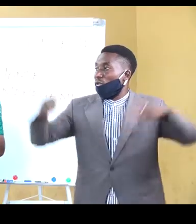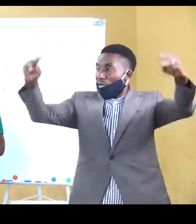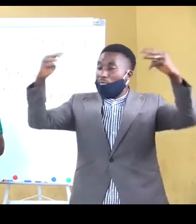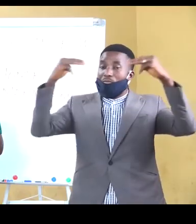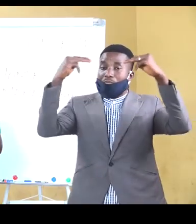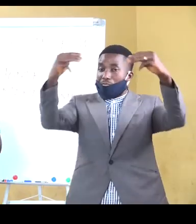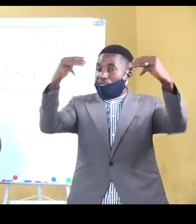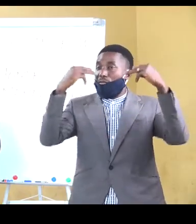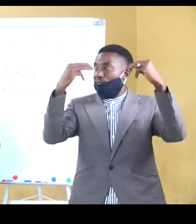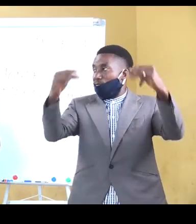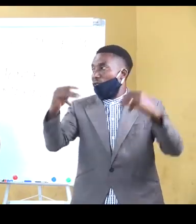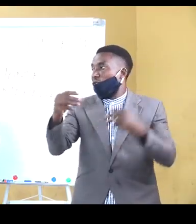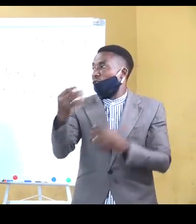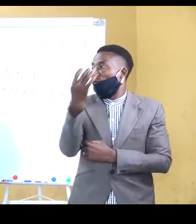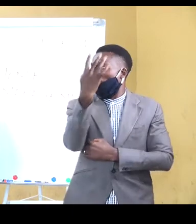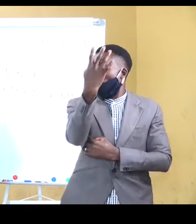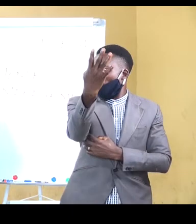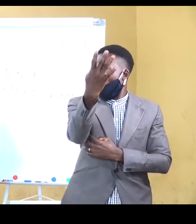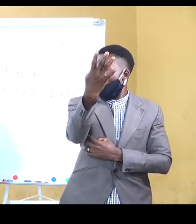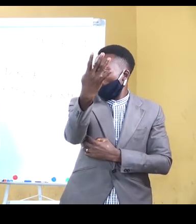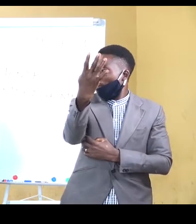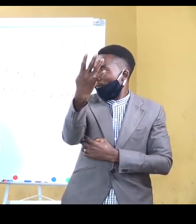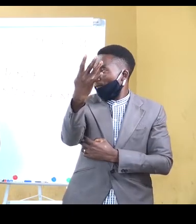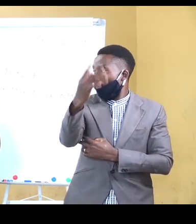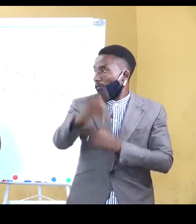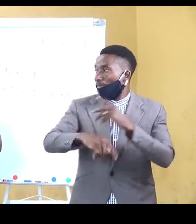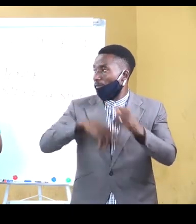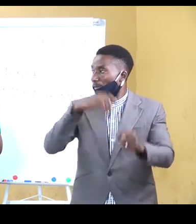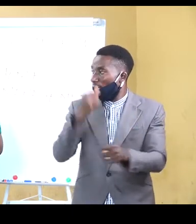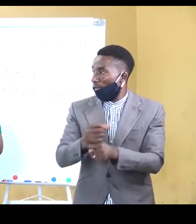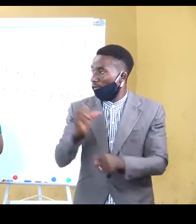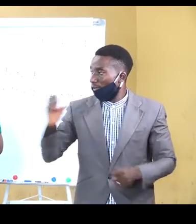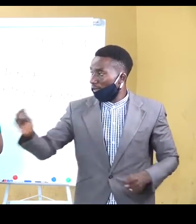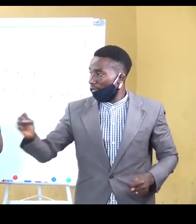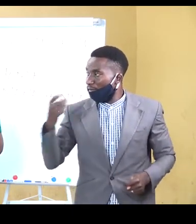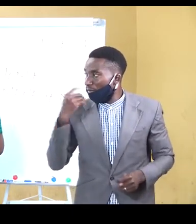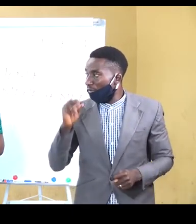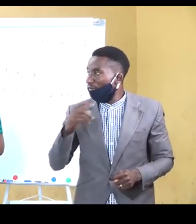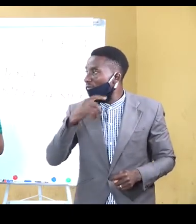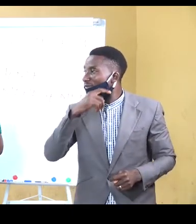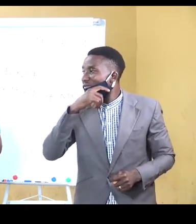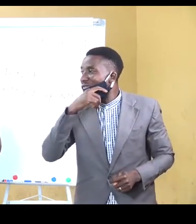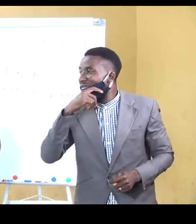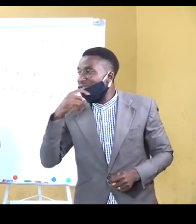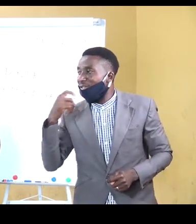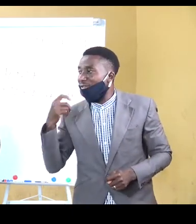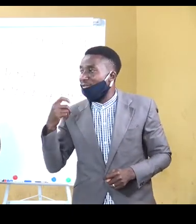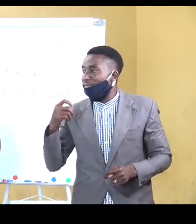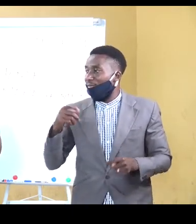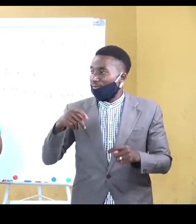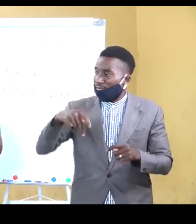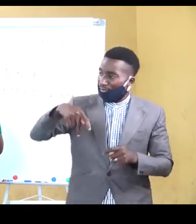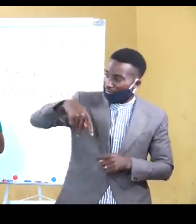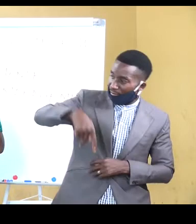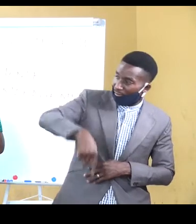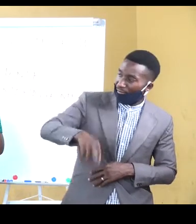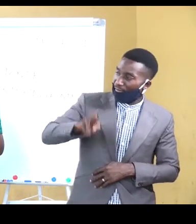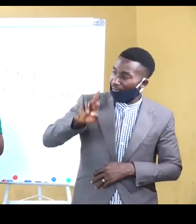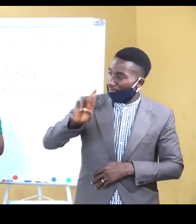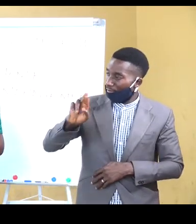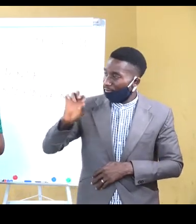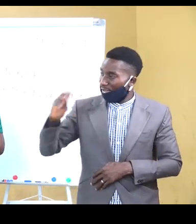sterilization method. That I have told you, I have explained how we can preserve our fresh tomatoes at home